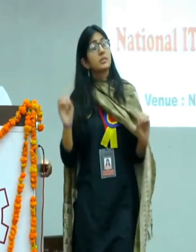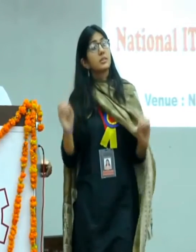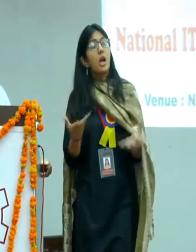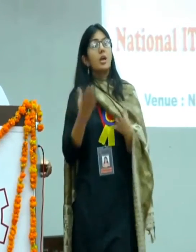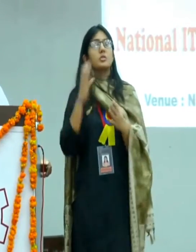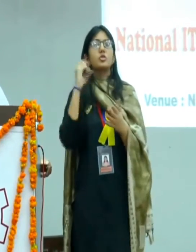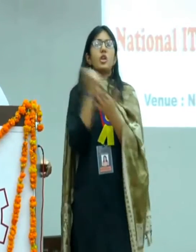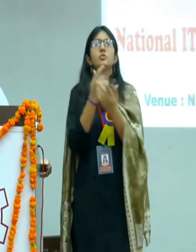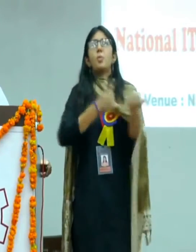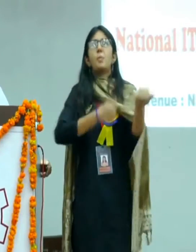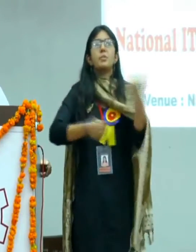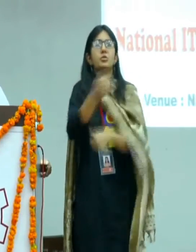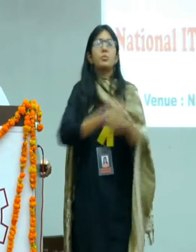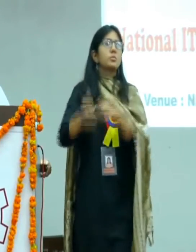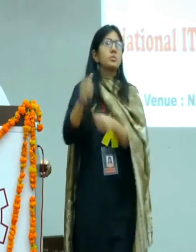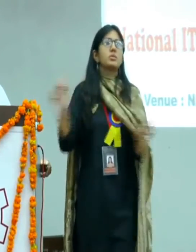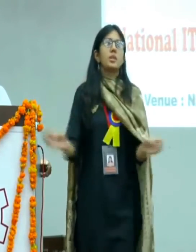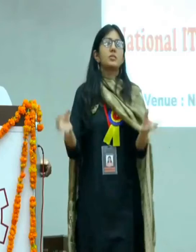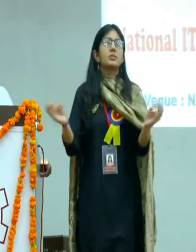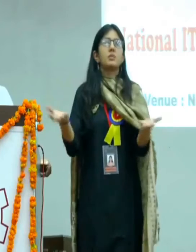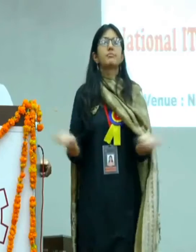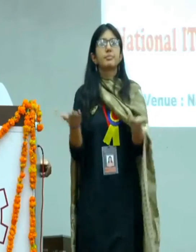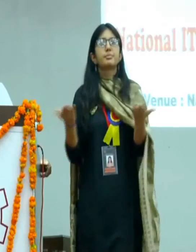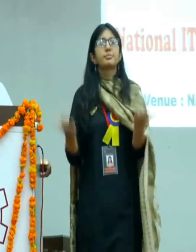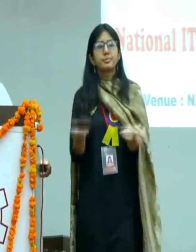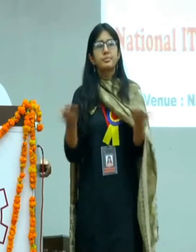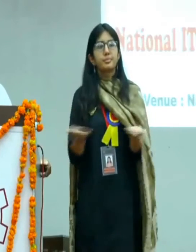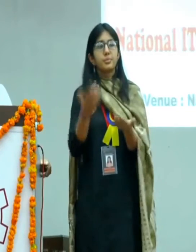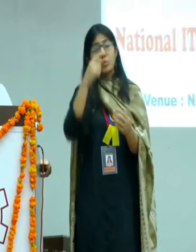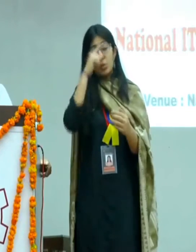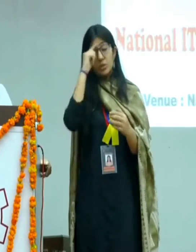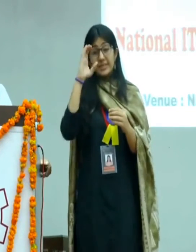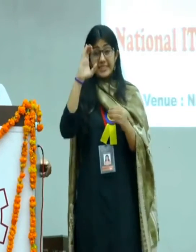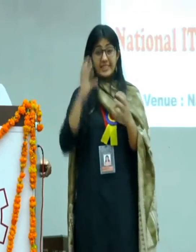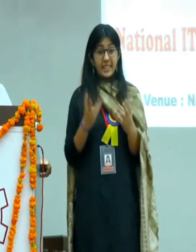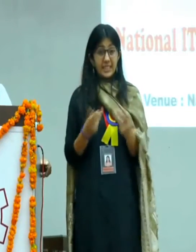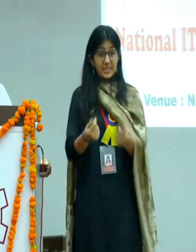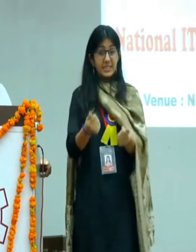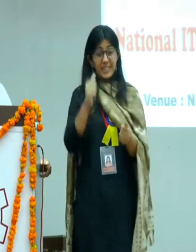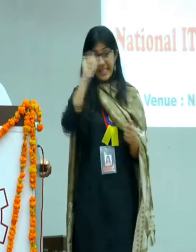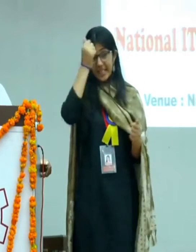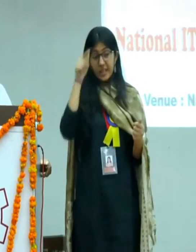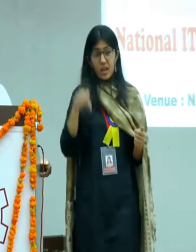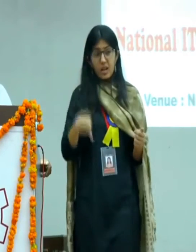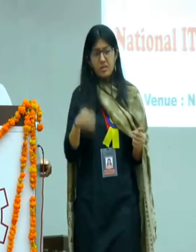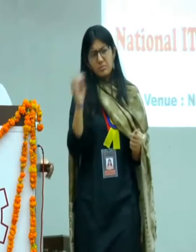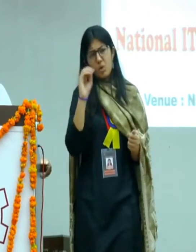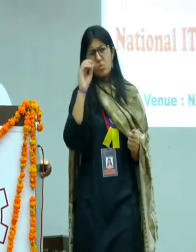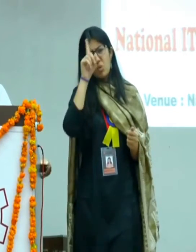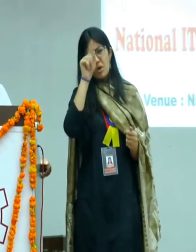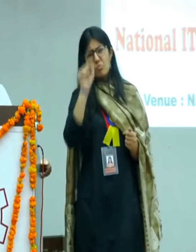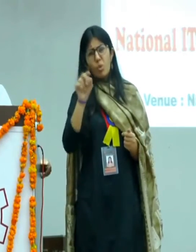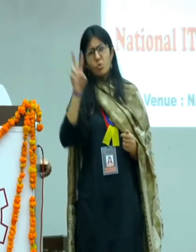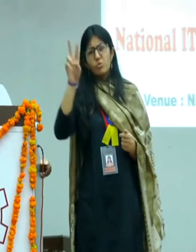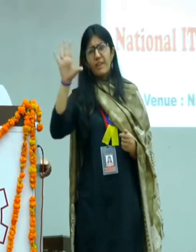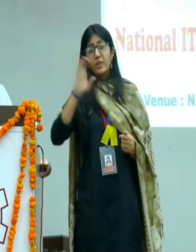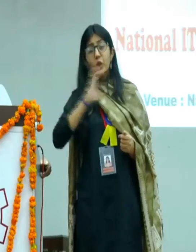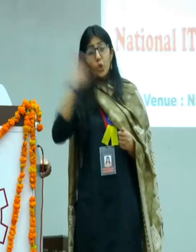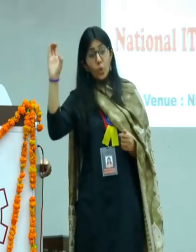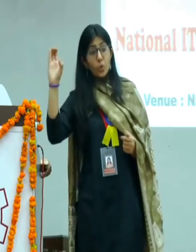started challenge for this. According to census data of India, roughly around